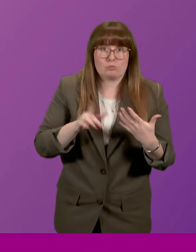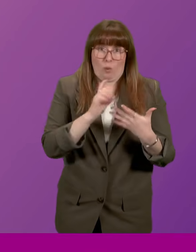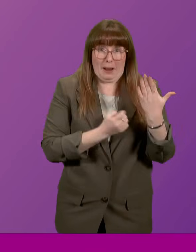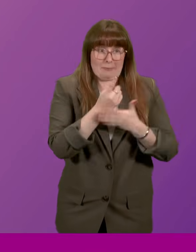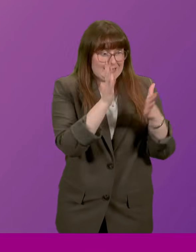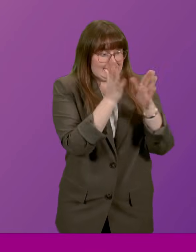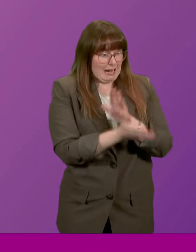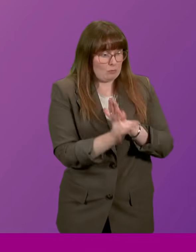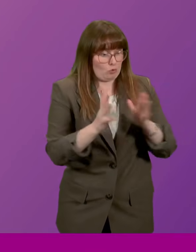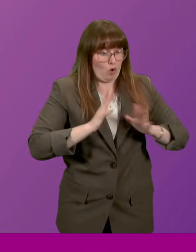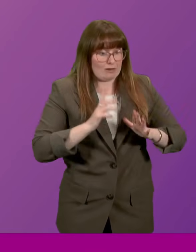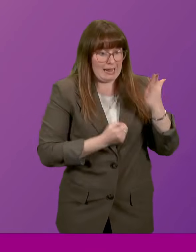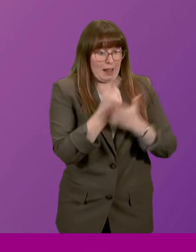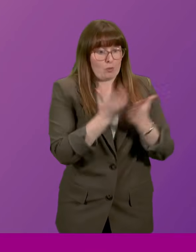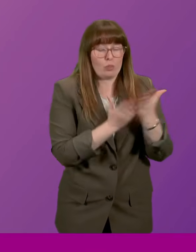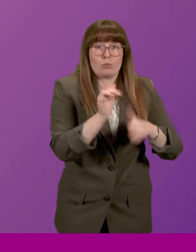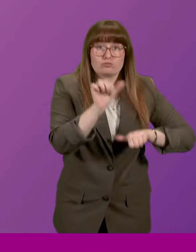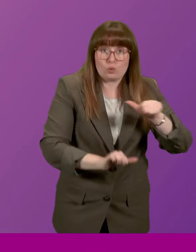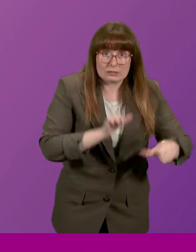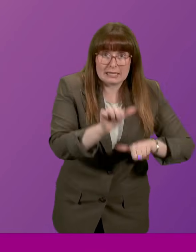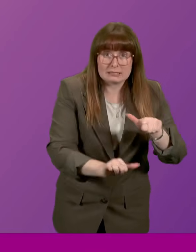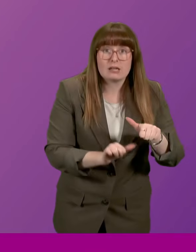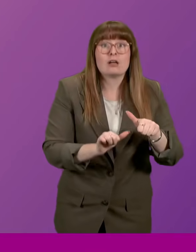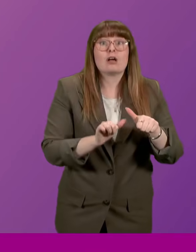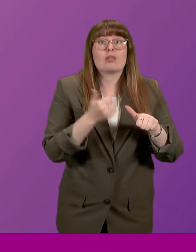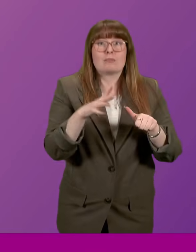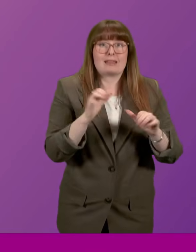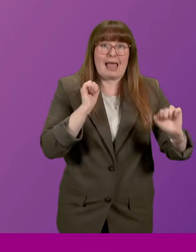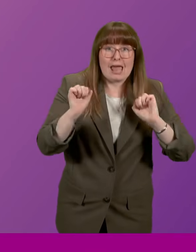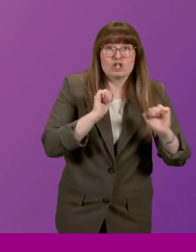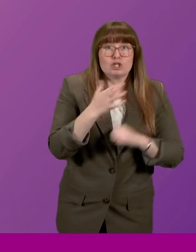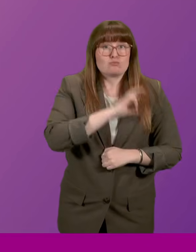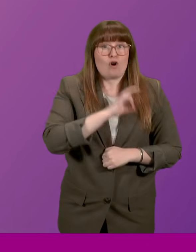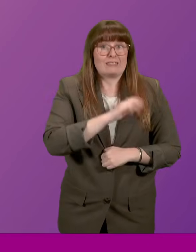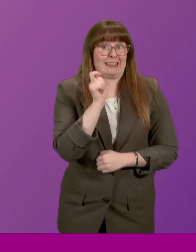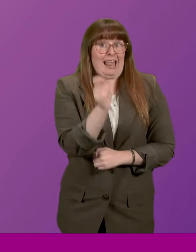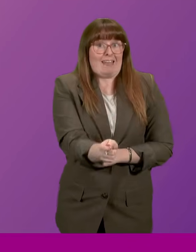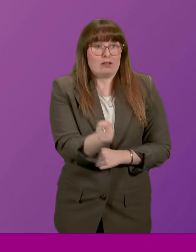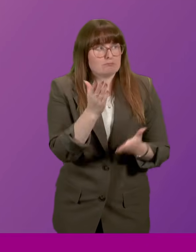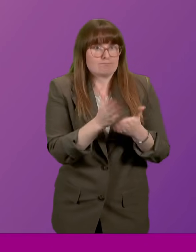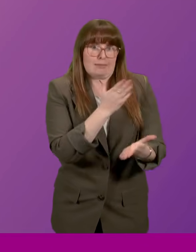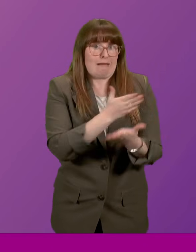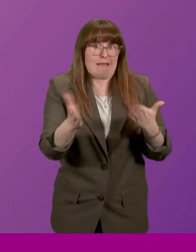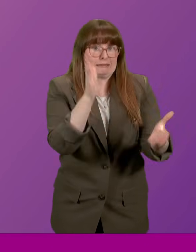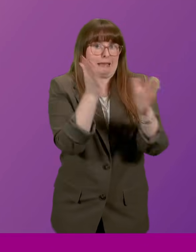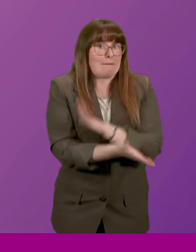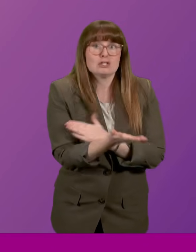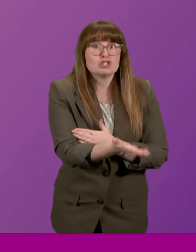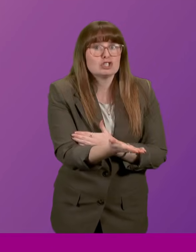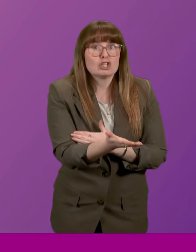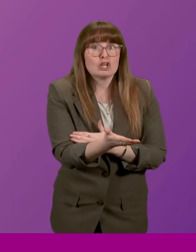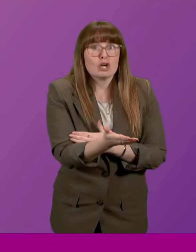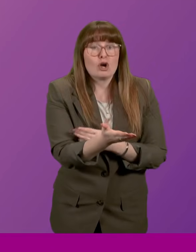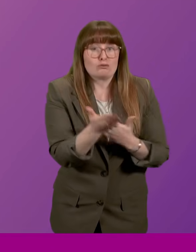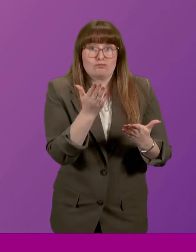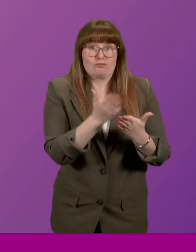is being done to this whole process by the perpetuation of the Energy Profits Levy, which is quite clearly damaging and which has been ascribed by